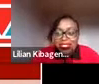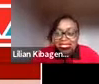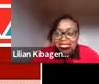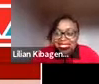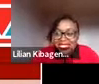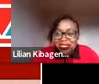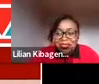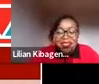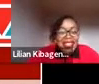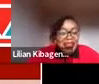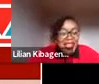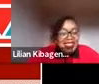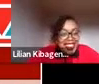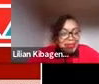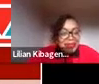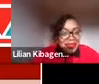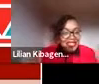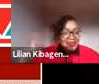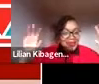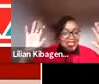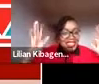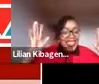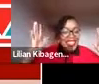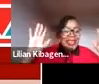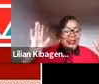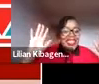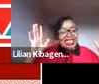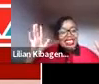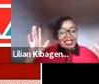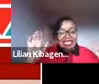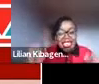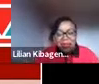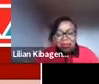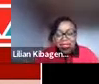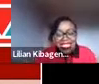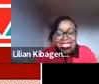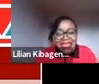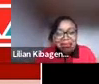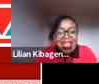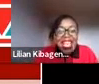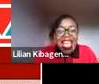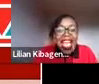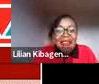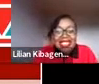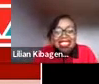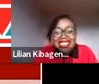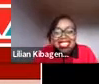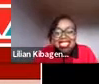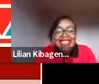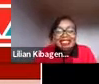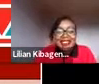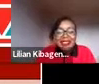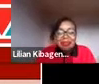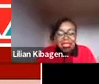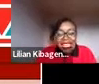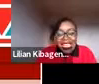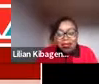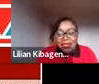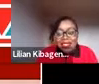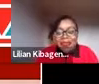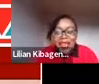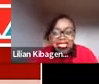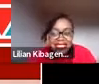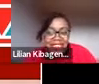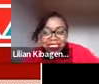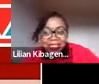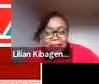School in Uasin Gishu, who's our grand prize winner. We can all celebrate him. Our second winner,